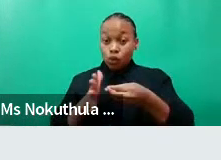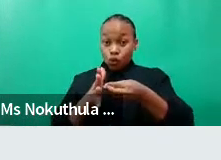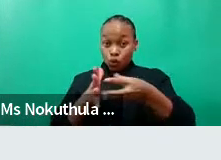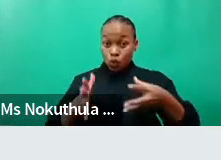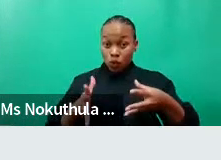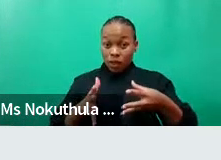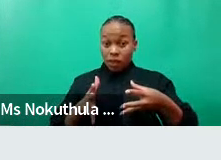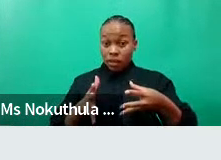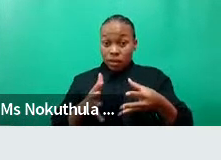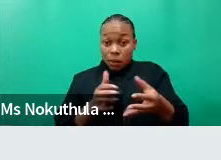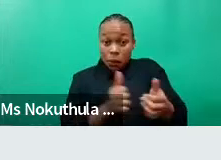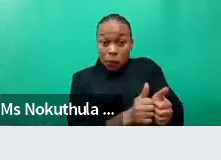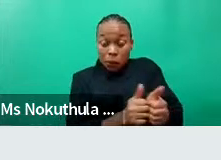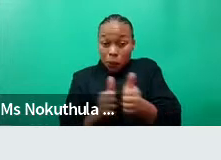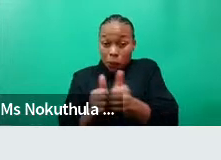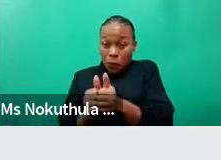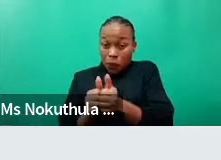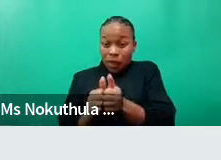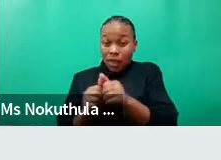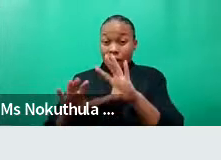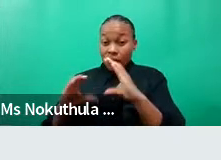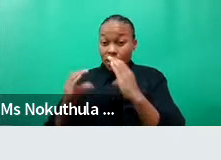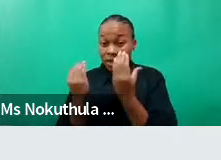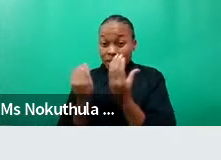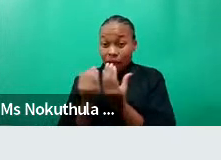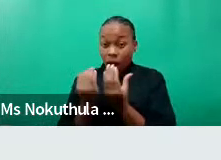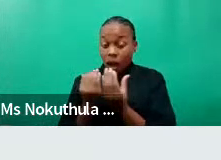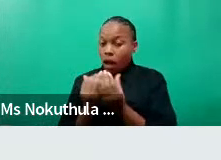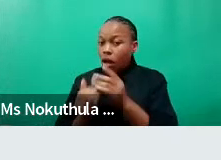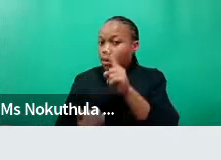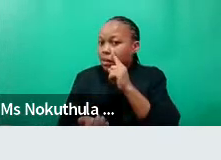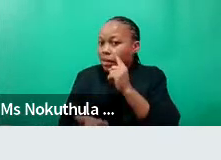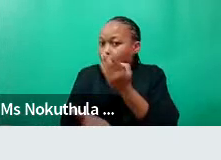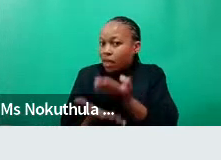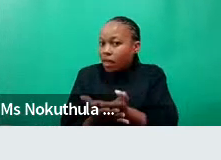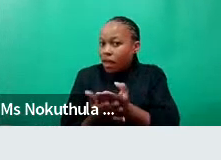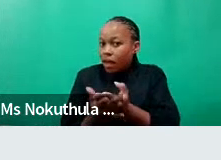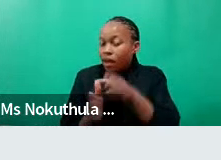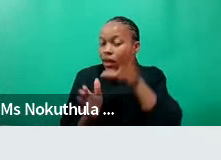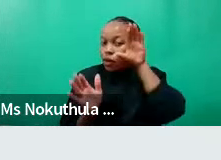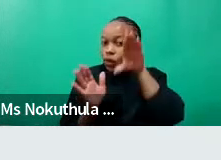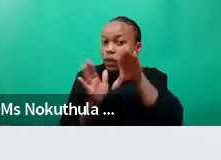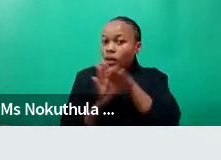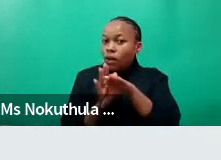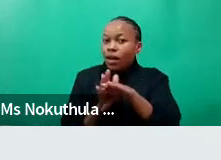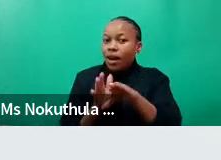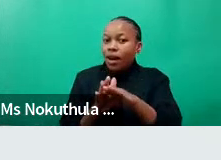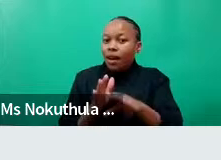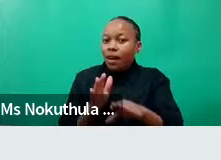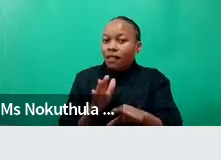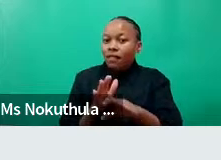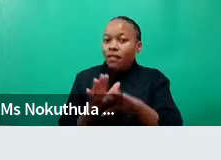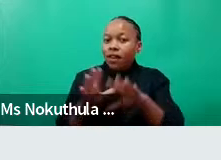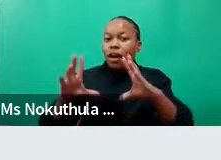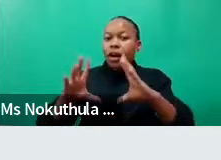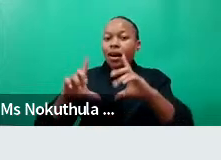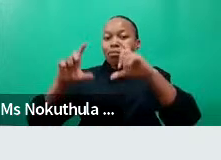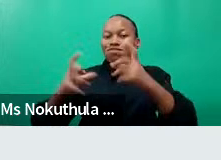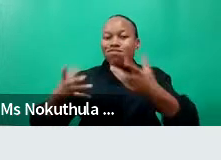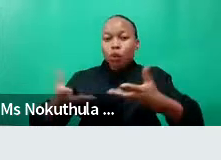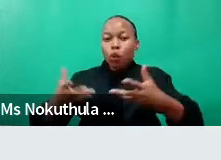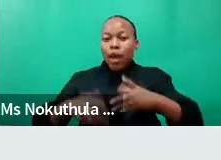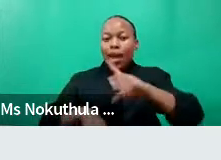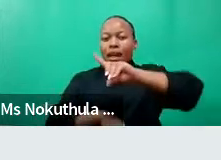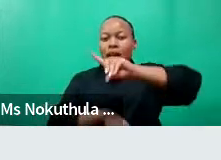as you can see here, a photograph from our first year field trip, which is hosted in the Drakensberg, or they'll split up into smaller groups,